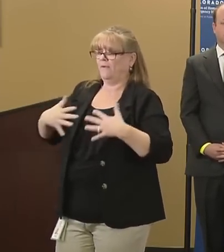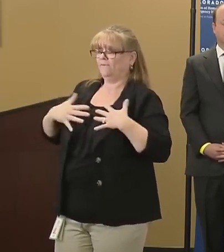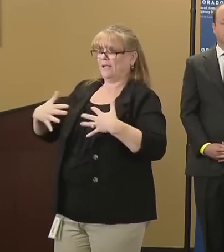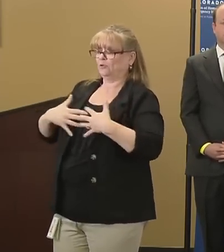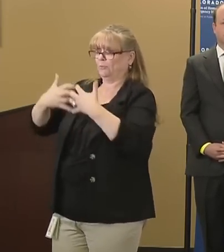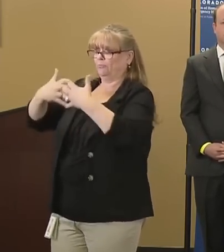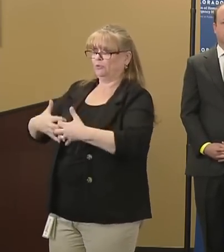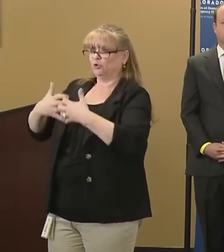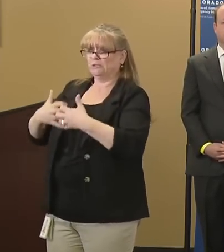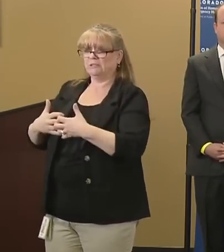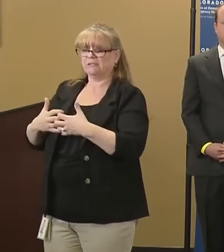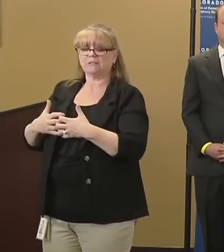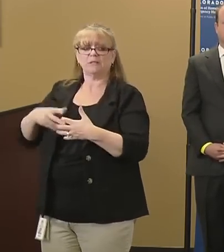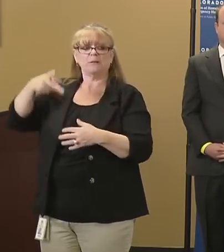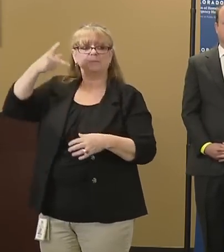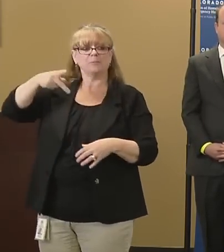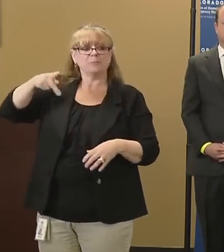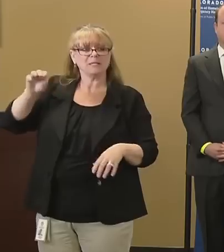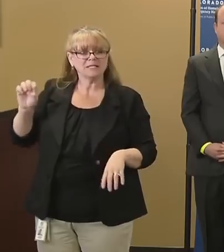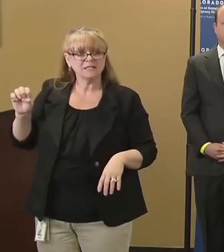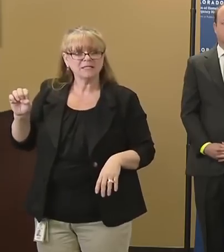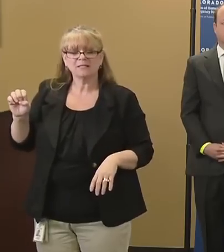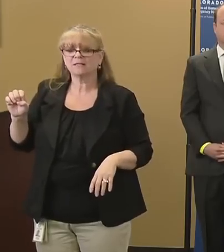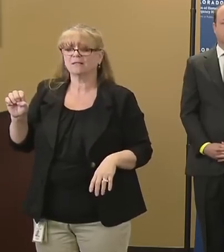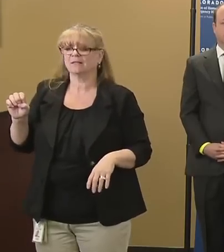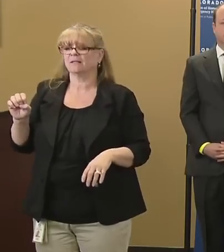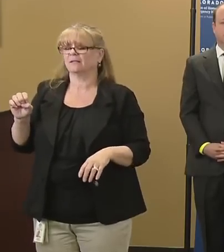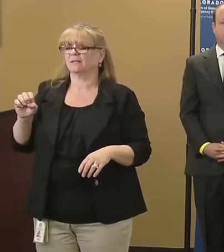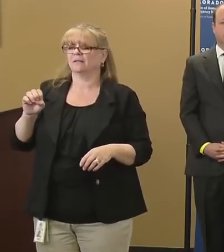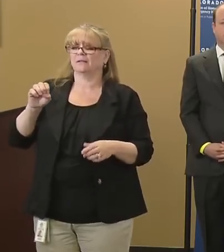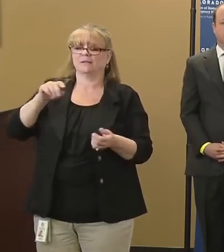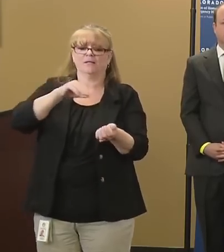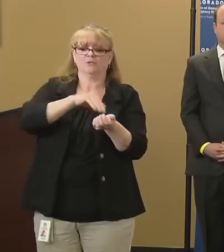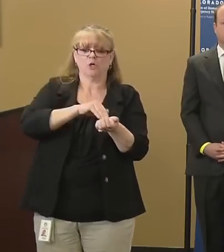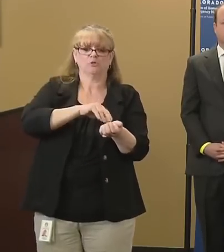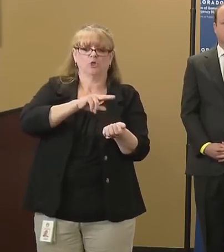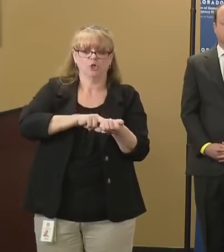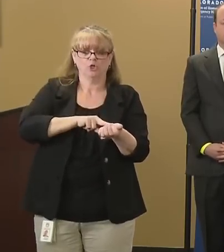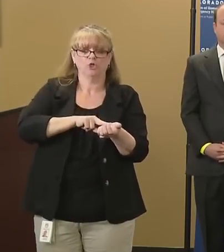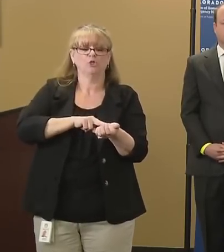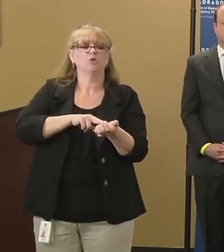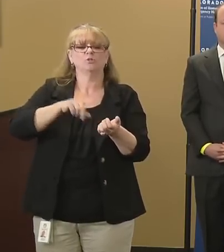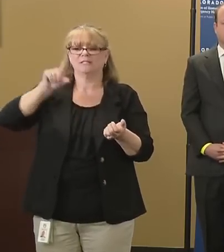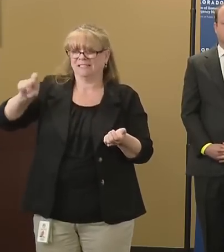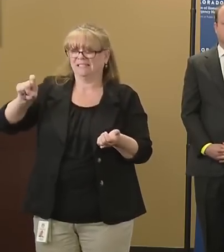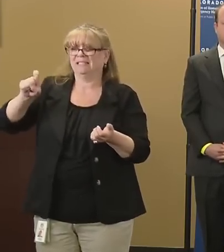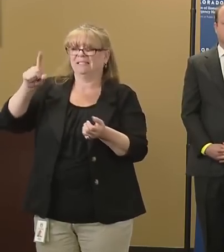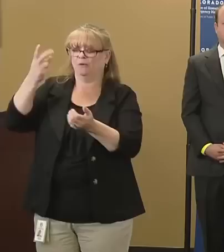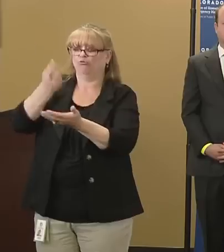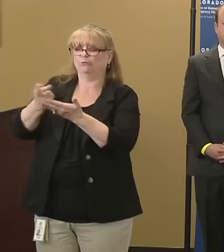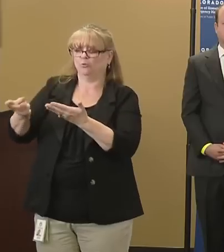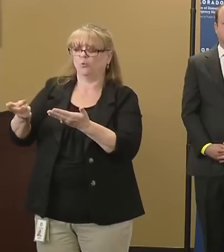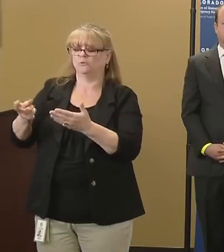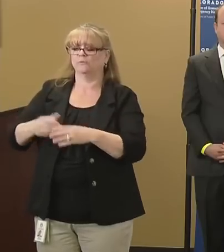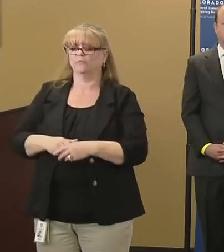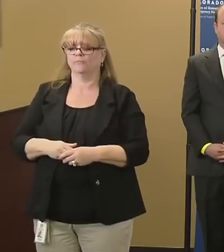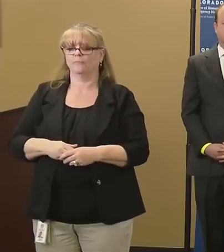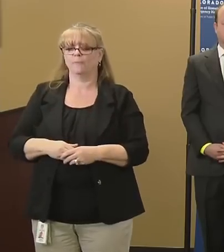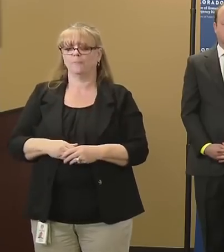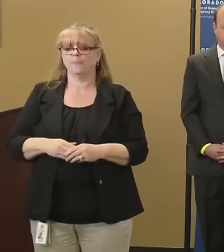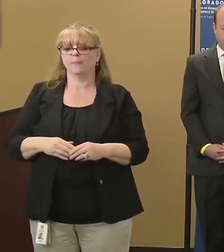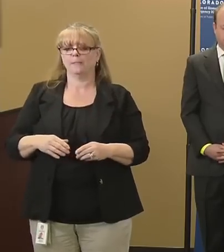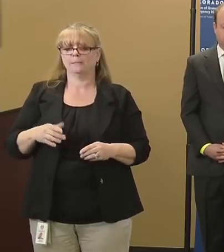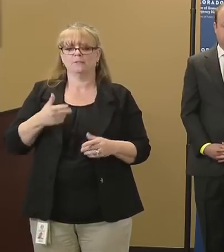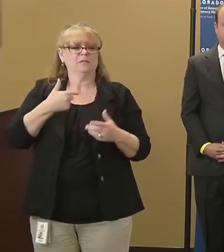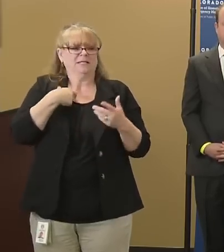Healthcare professionals are a resource also. The last thing I would say is that the other concern about that is what I raised. That's assuming everyone